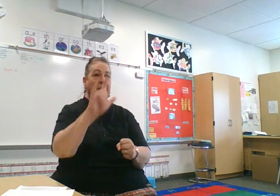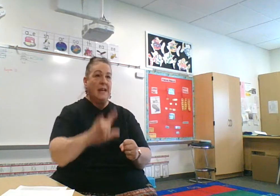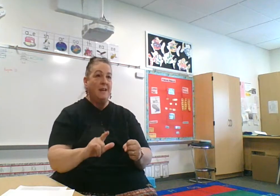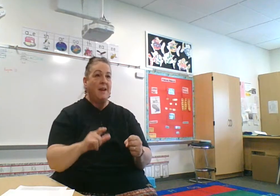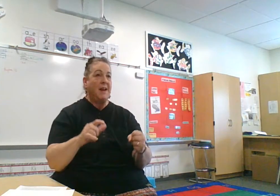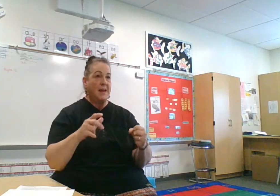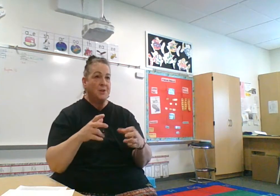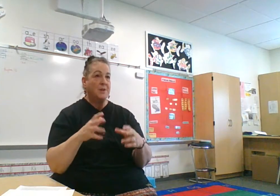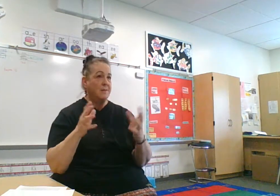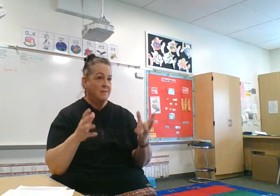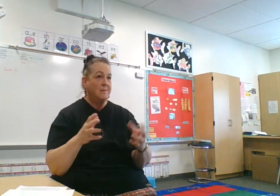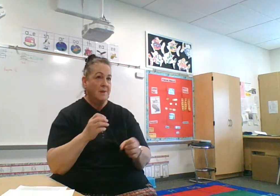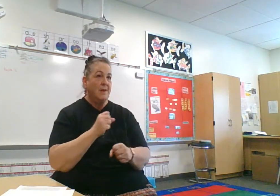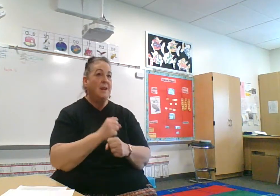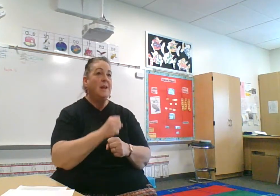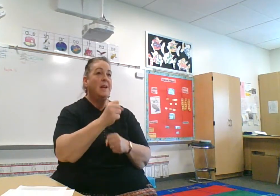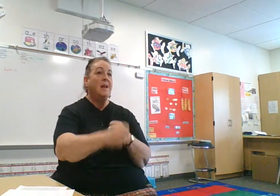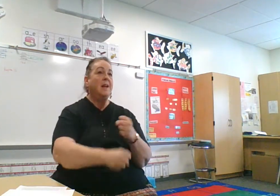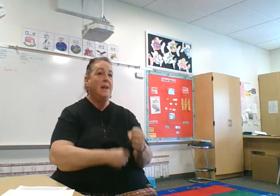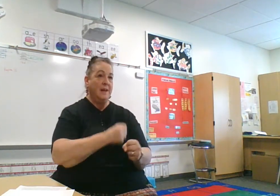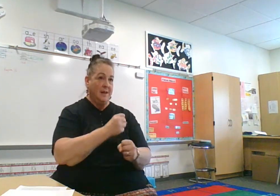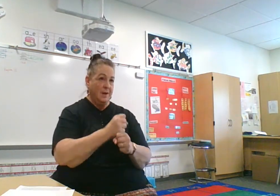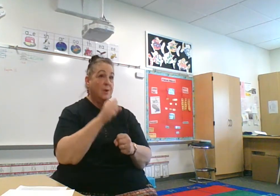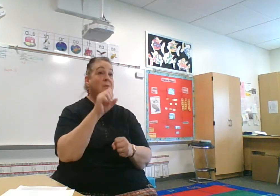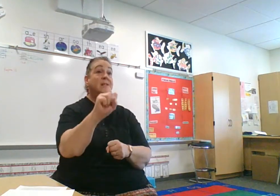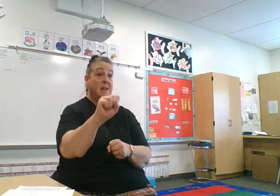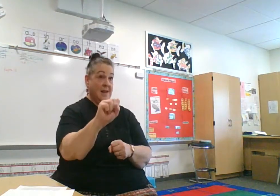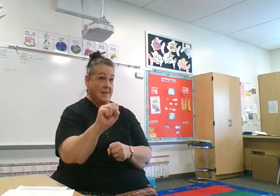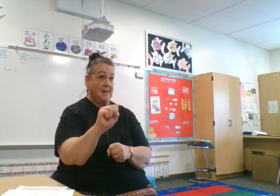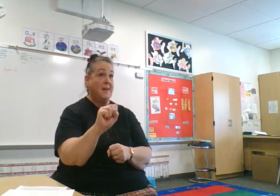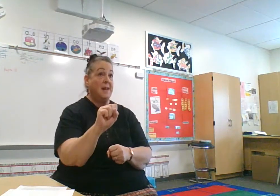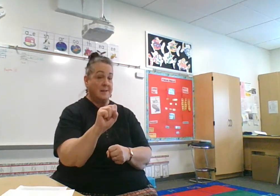yearly vacation. Oh, years? Years, yes, Okay. add the S.